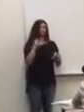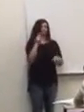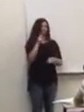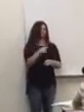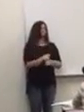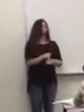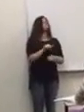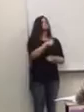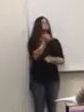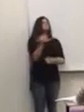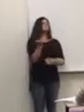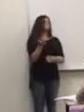else?